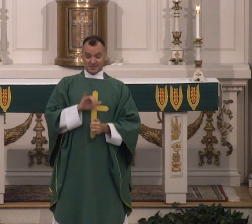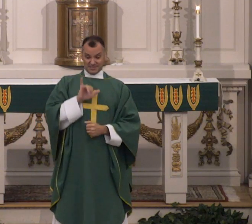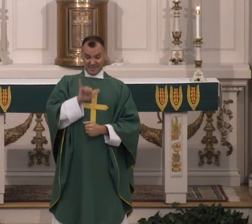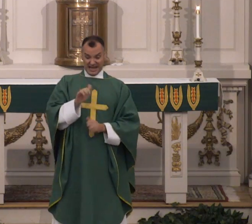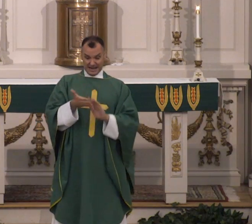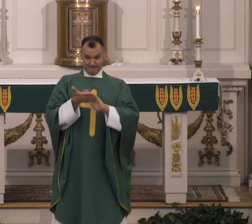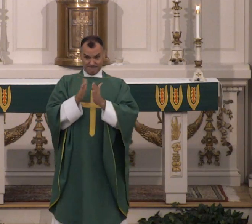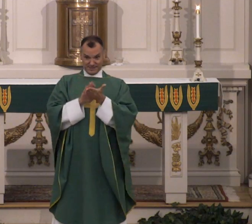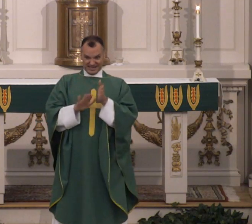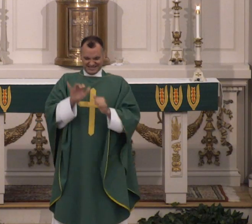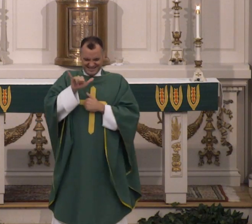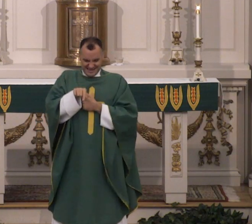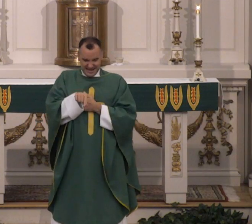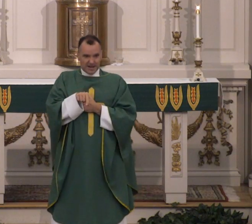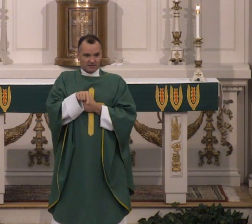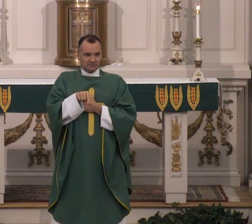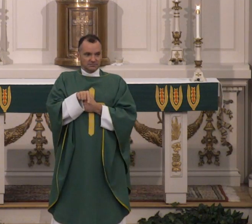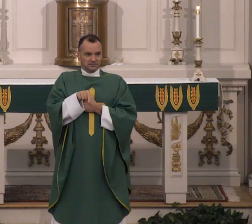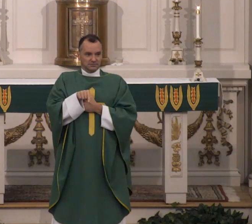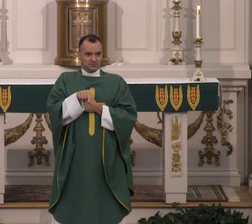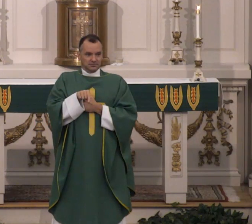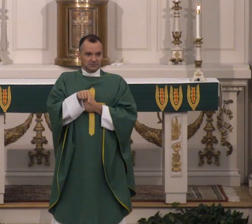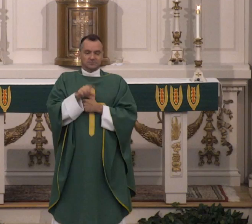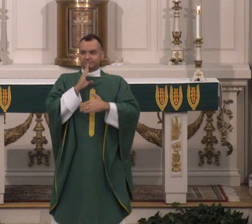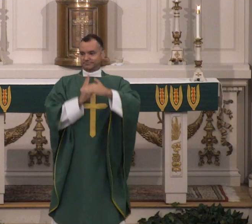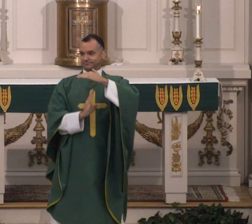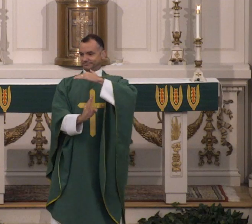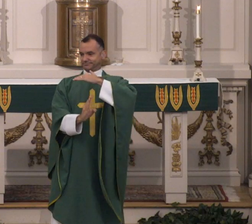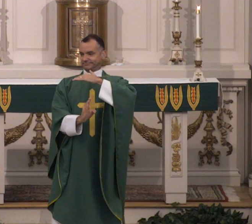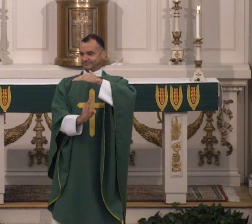Right? That peace